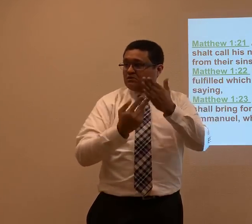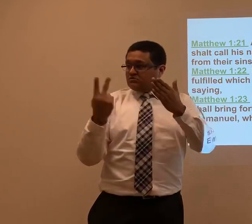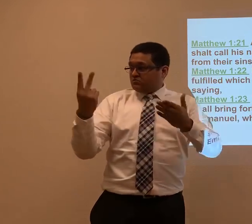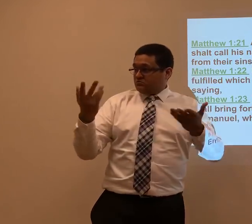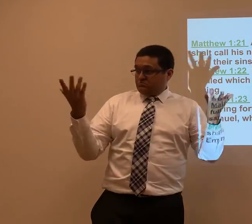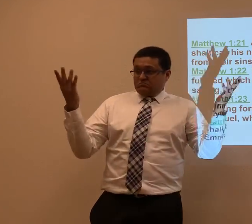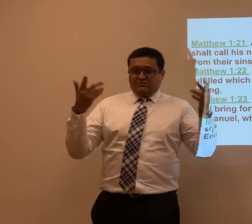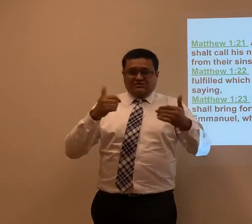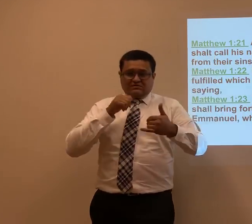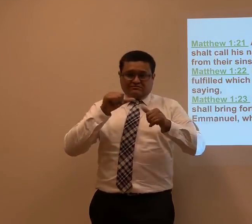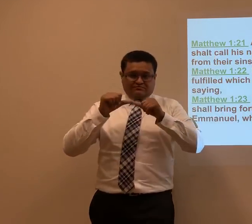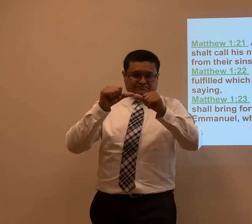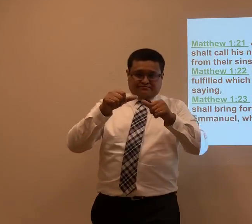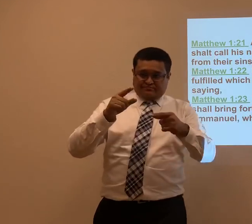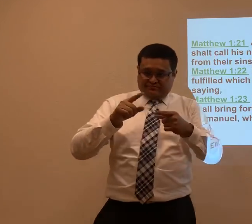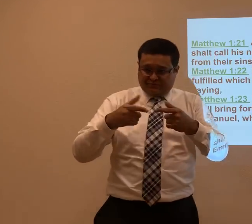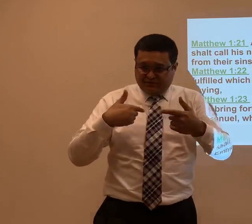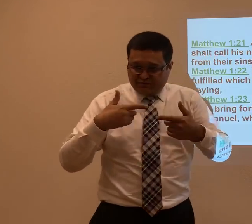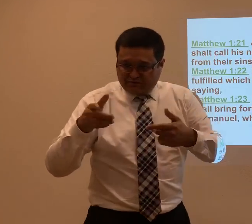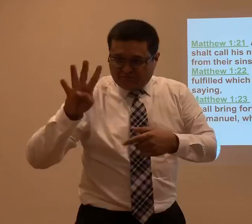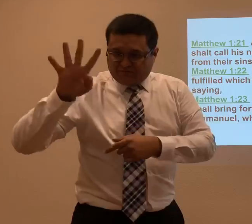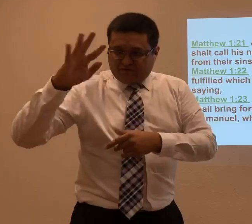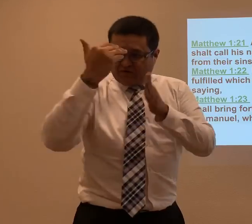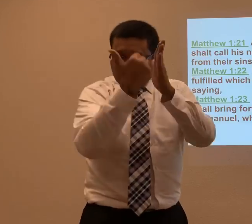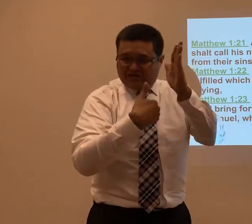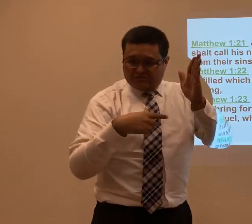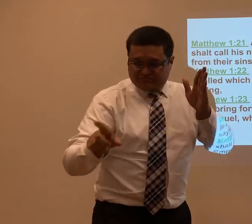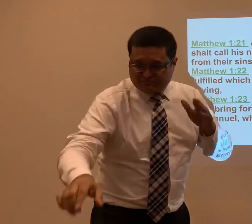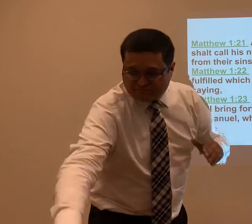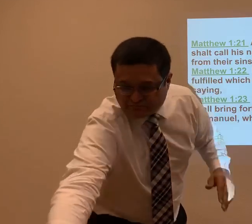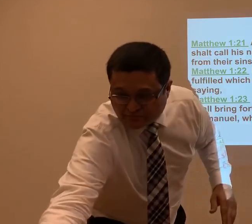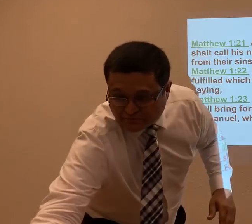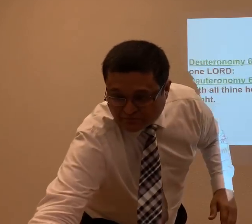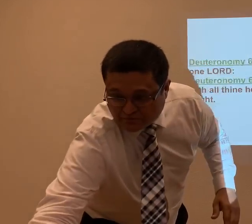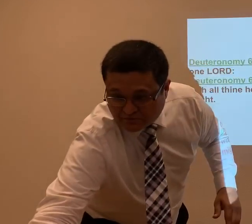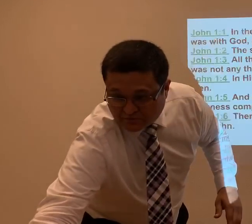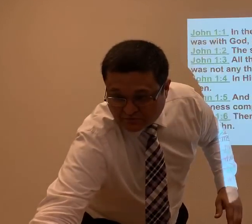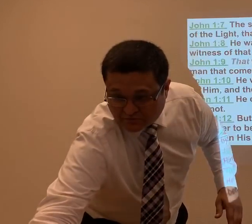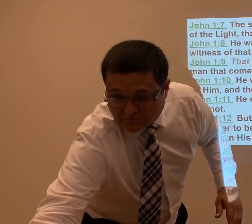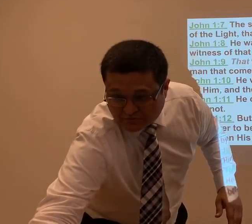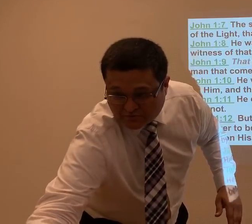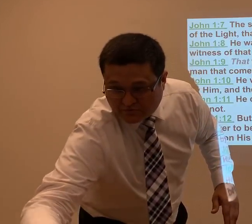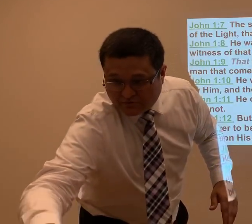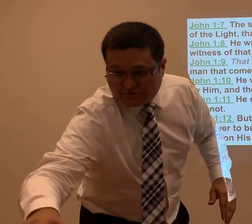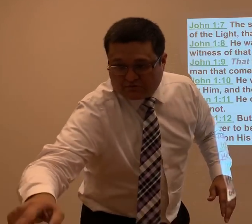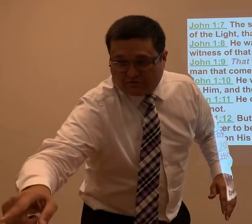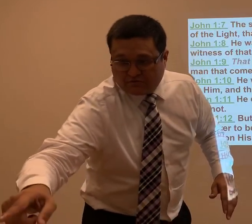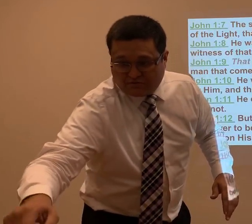to it later. I have 4 or 5 more actually.